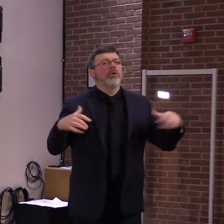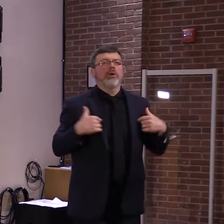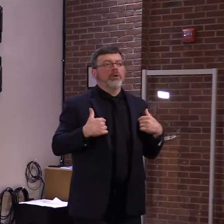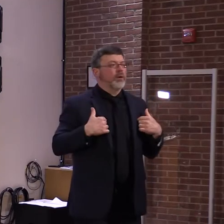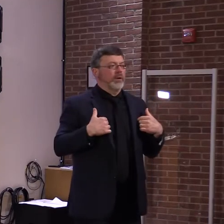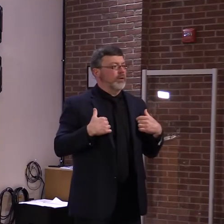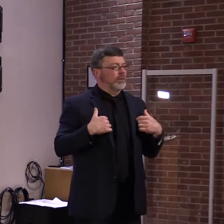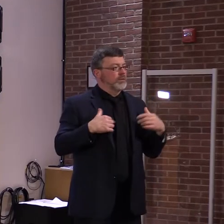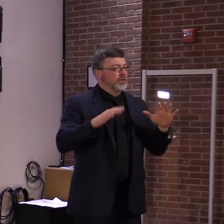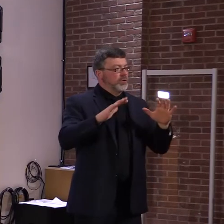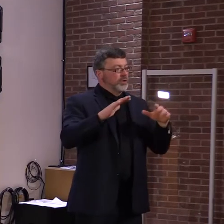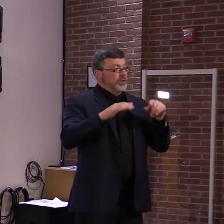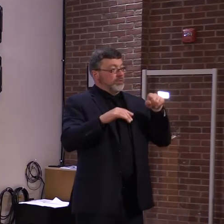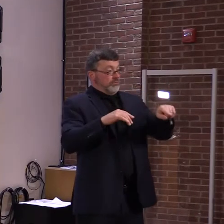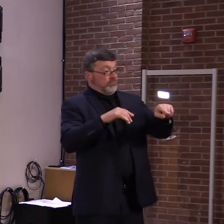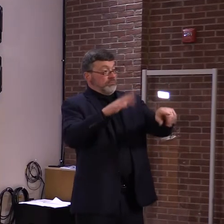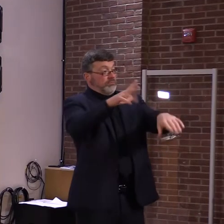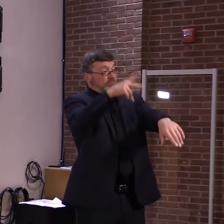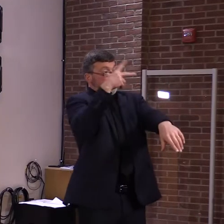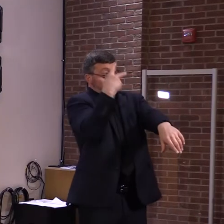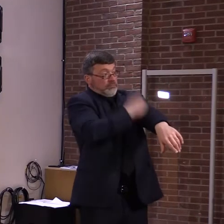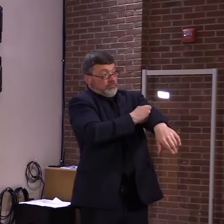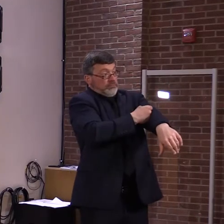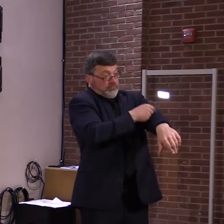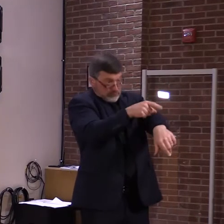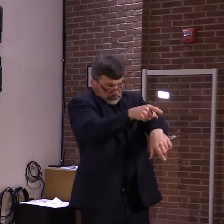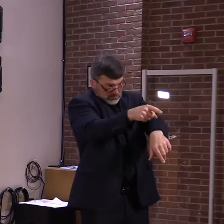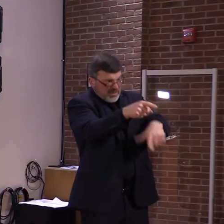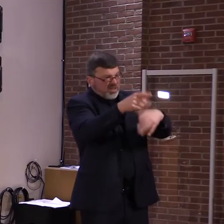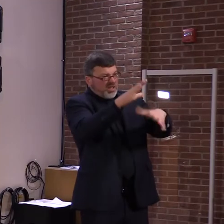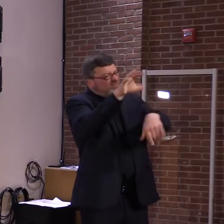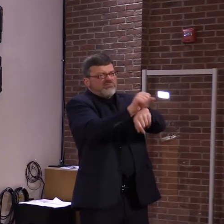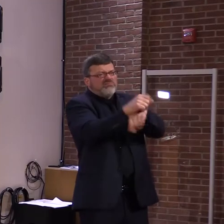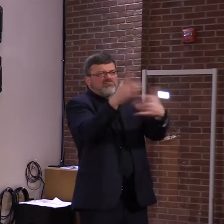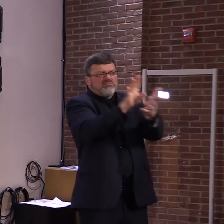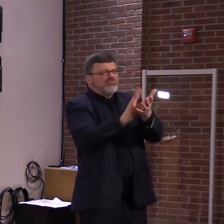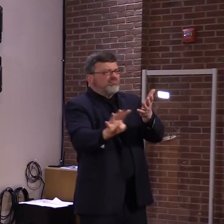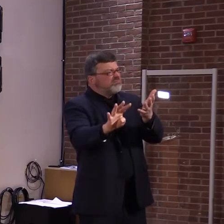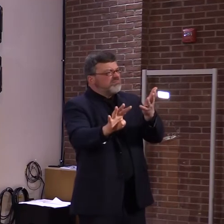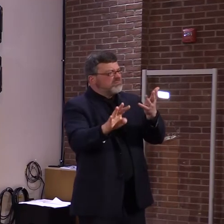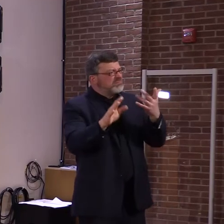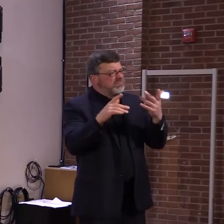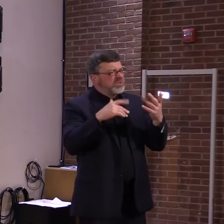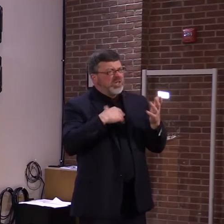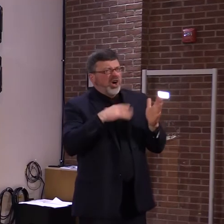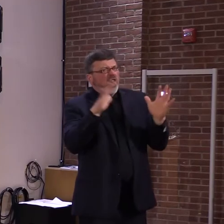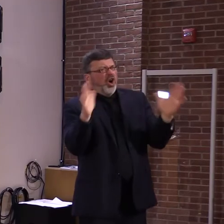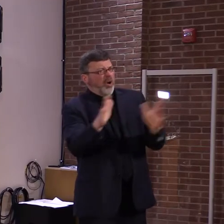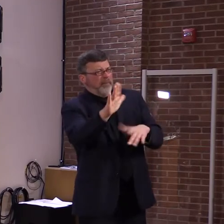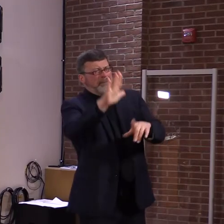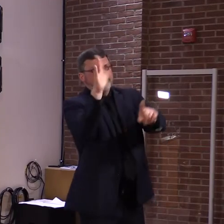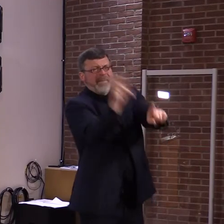back and get your second dose at the place that you were scheduled.